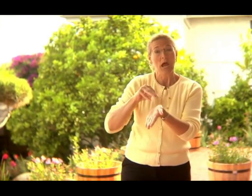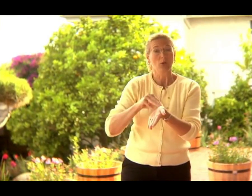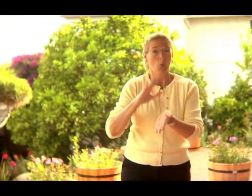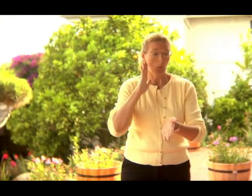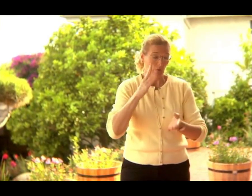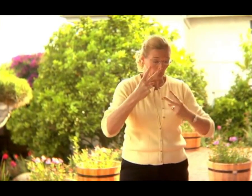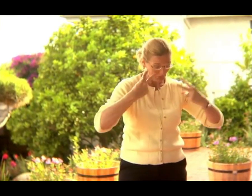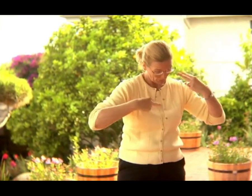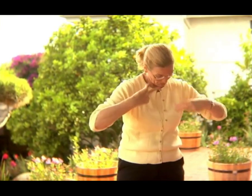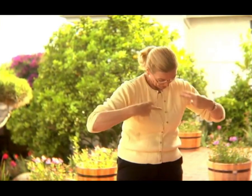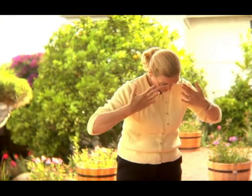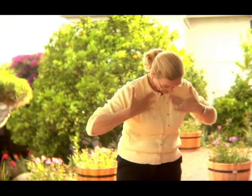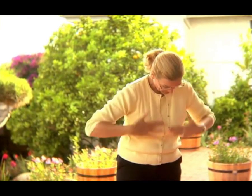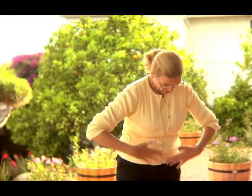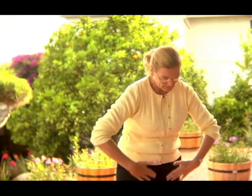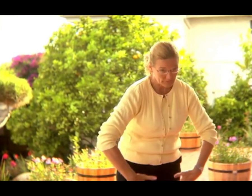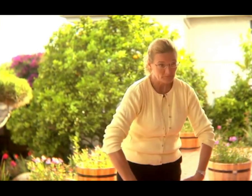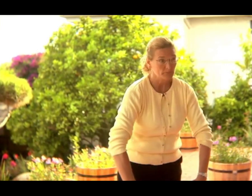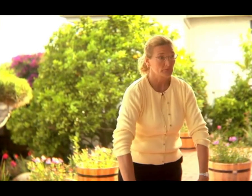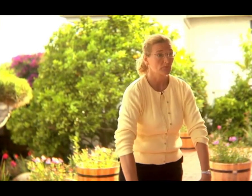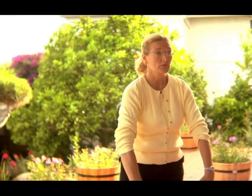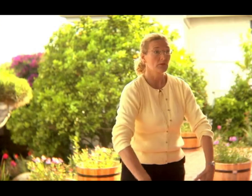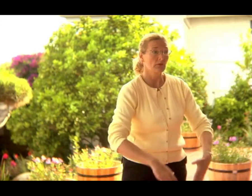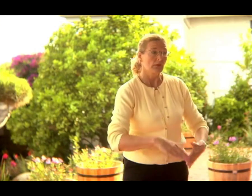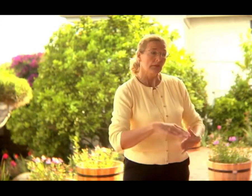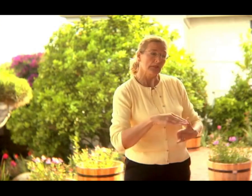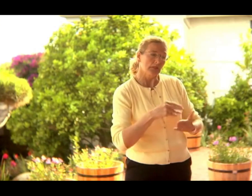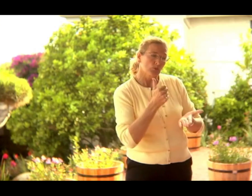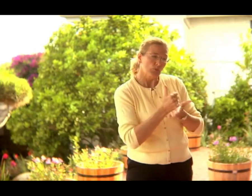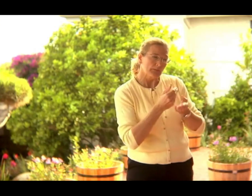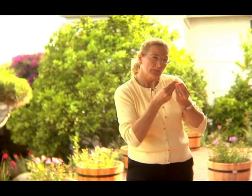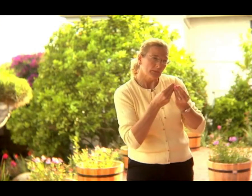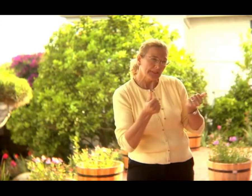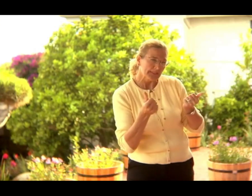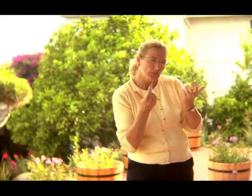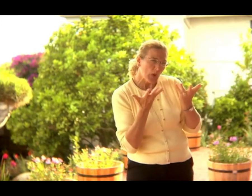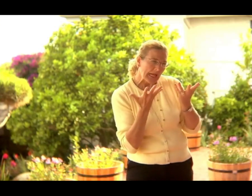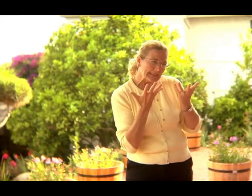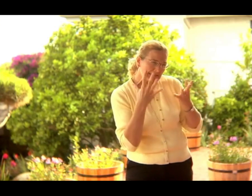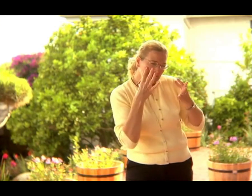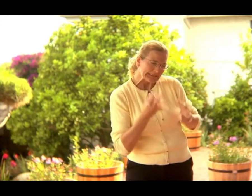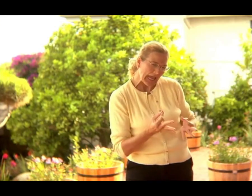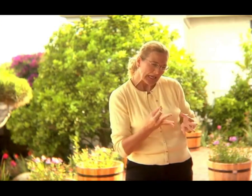But sometimes the doctor will check all over the body to help determine treatment.